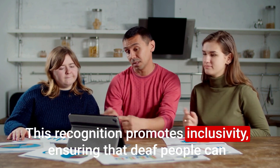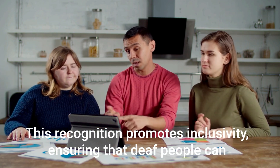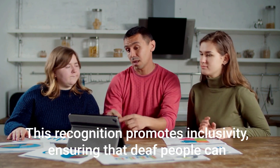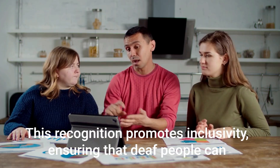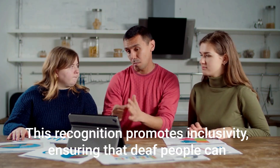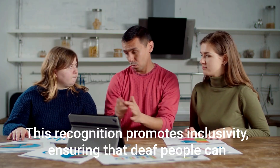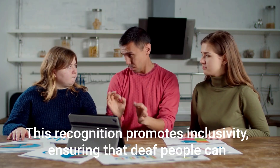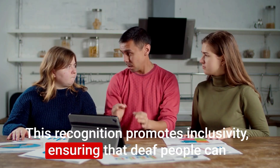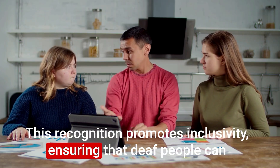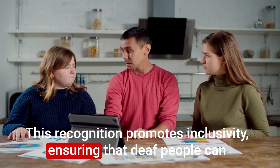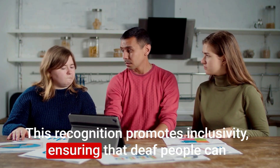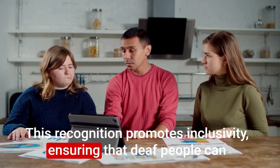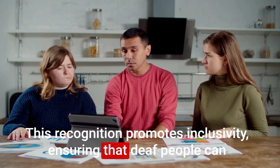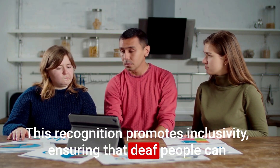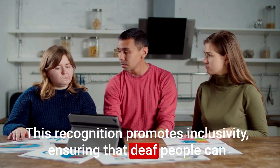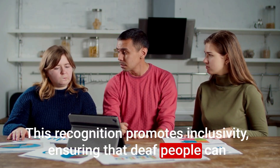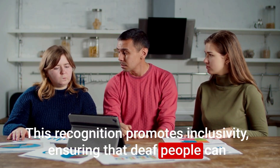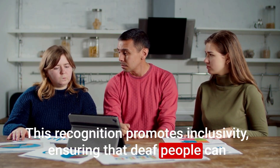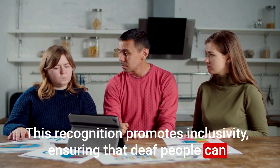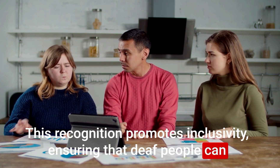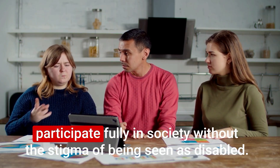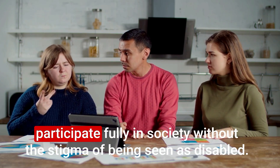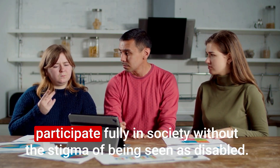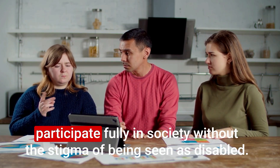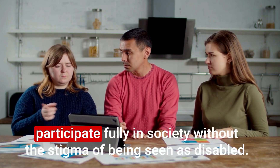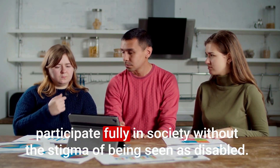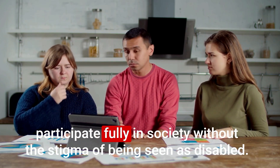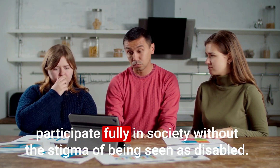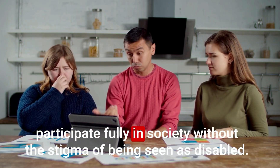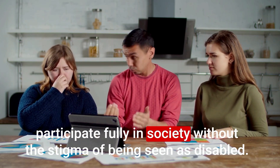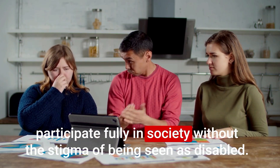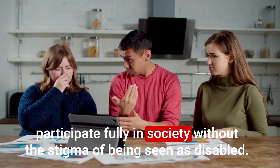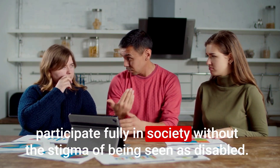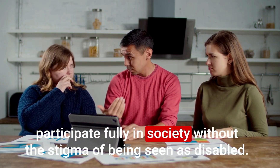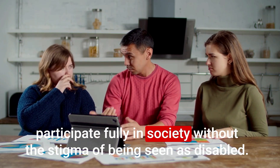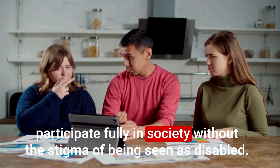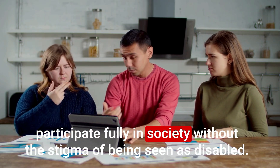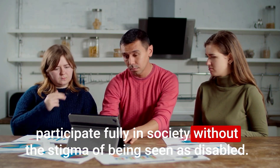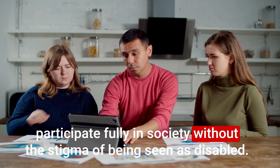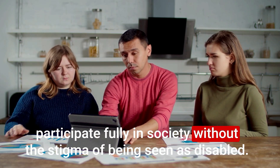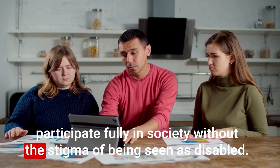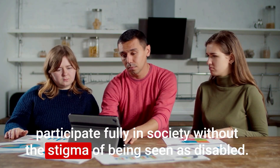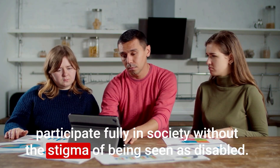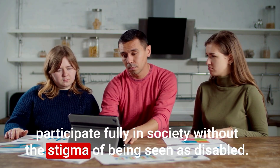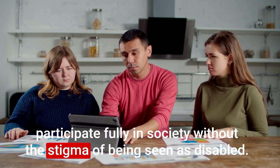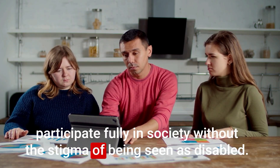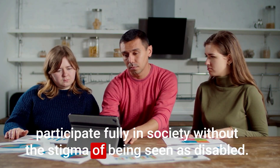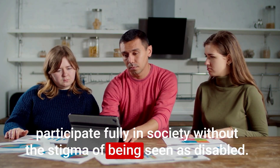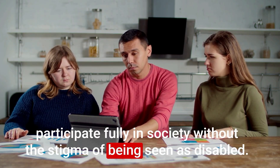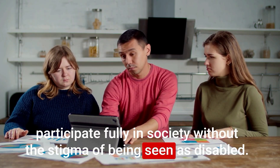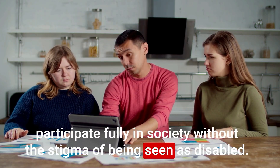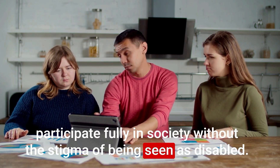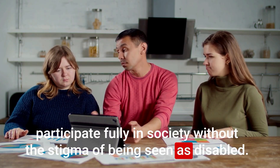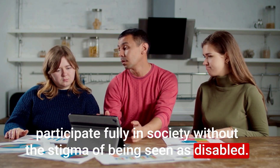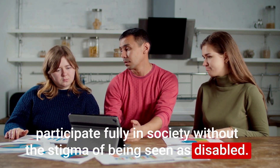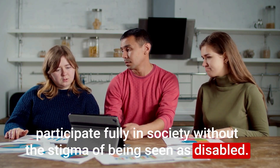inclusivity, ensuring that deaf people can participate fully in society without the stigma of being seen as